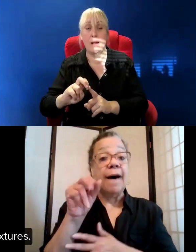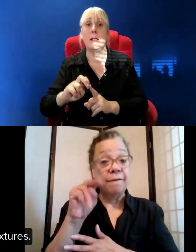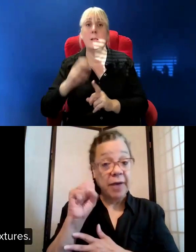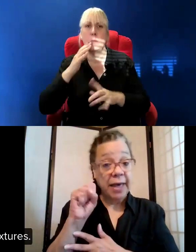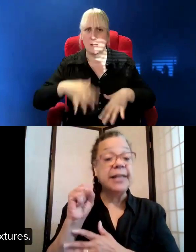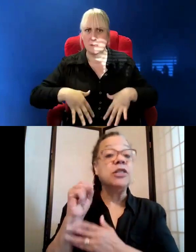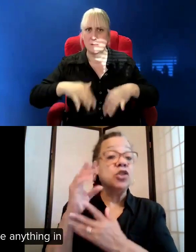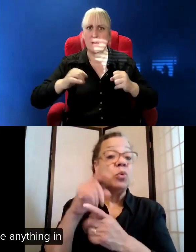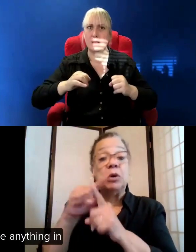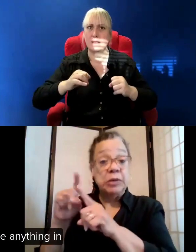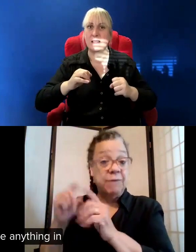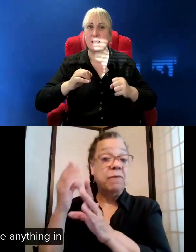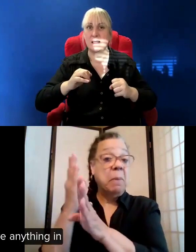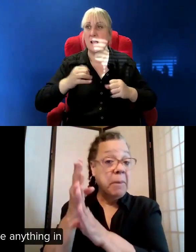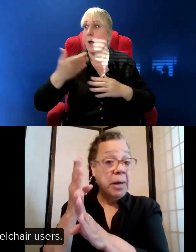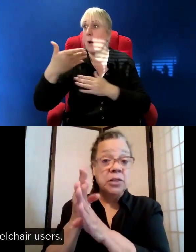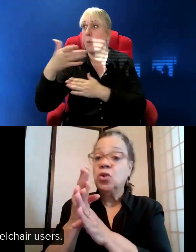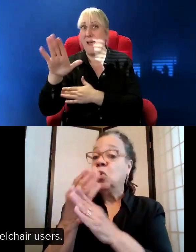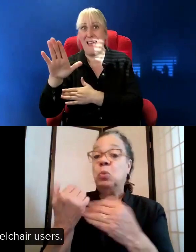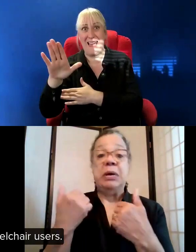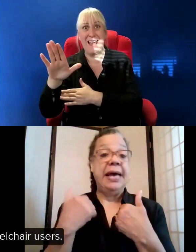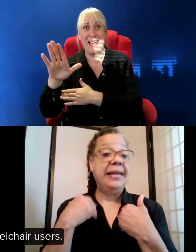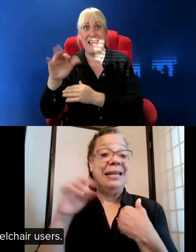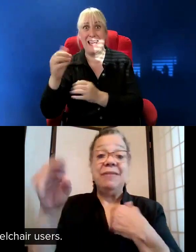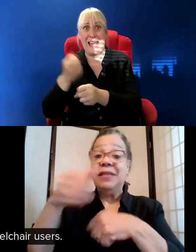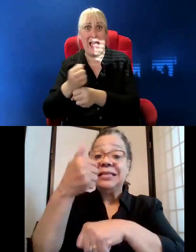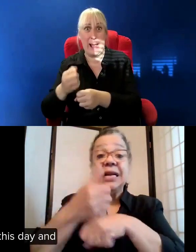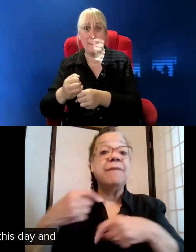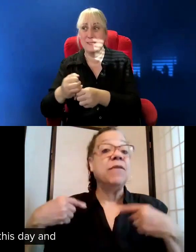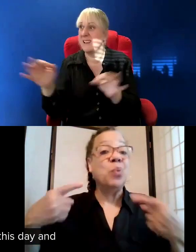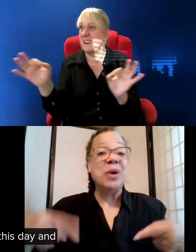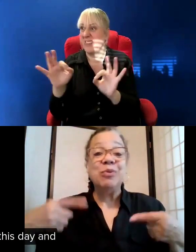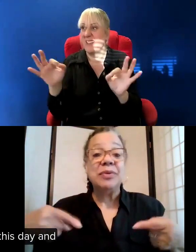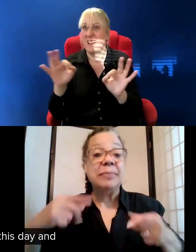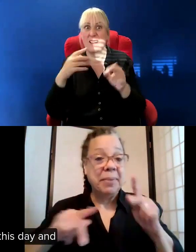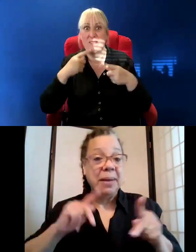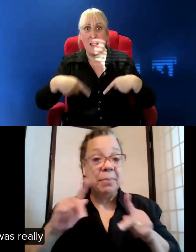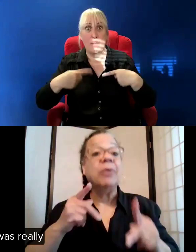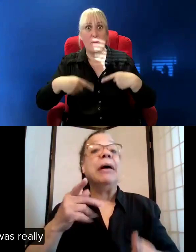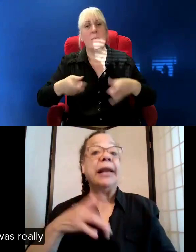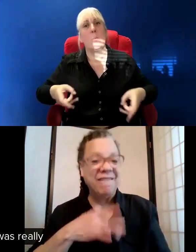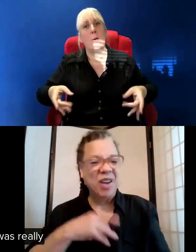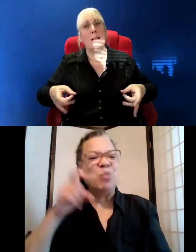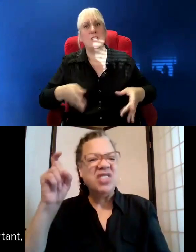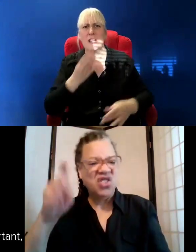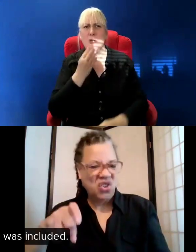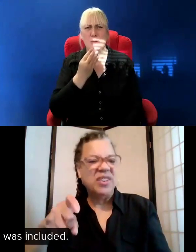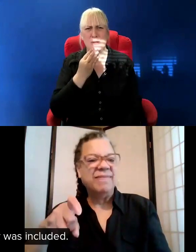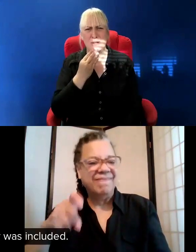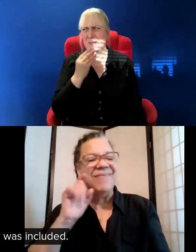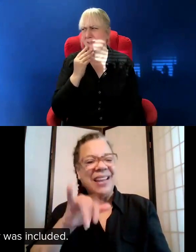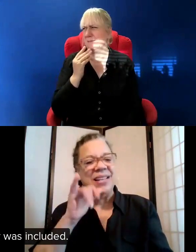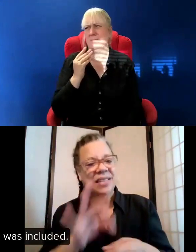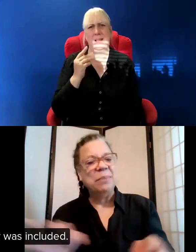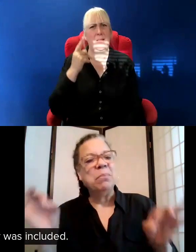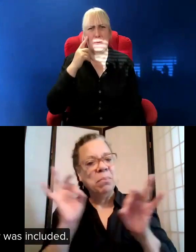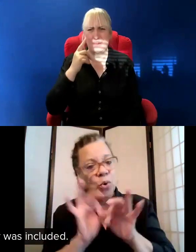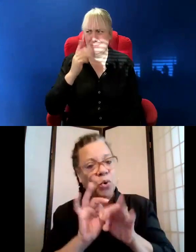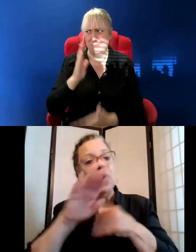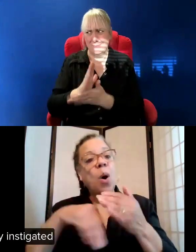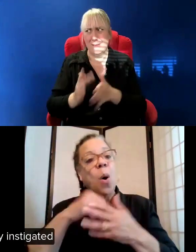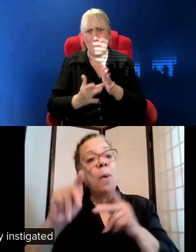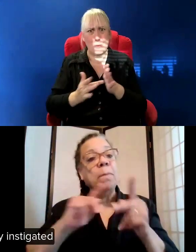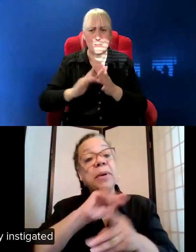all the away fixtures. We didn't have anything in place for wheelchair users, and I felt in this day and age that was really important that everybody was